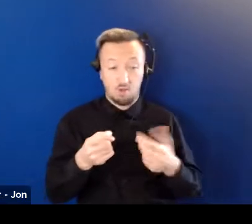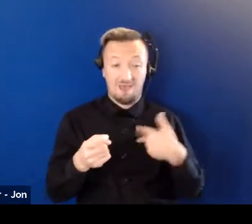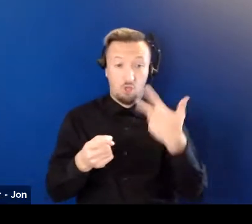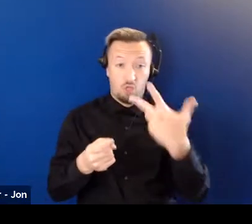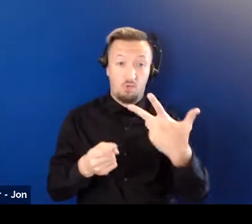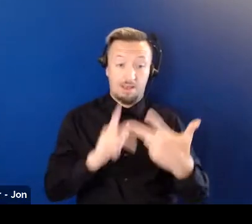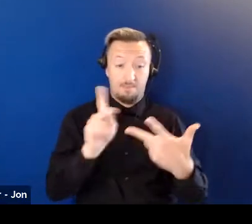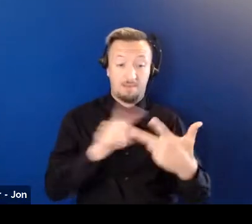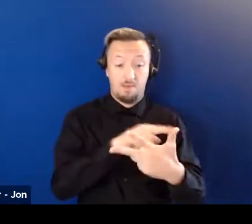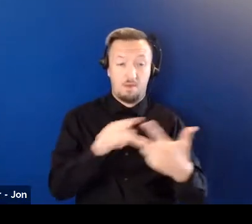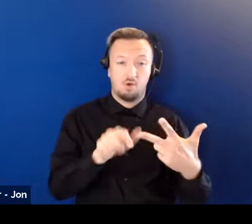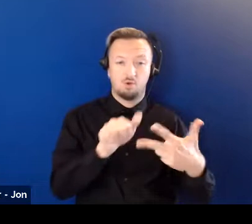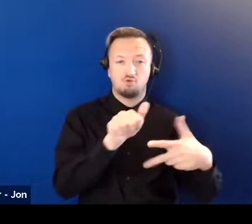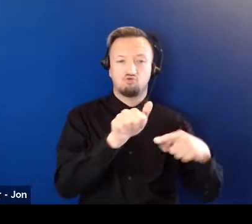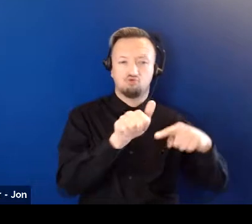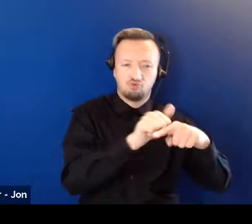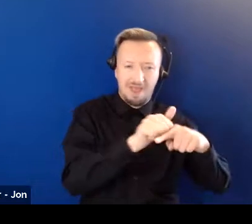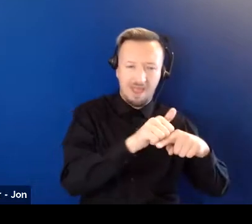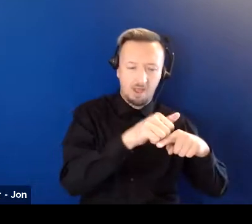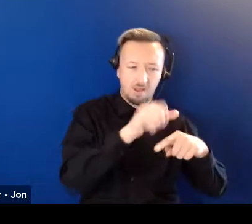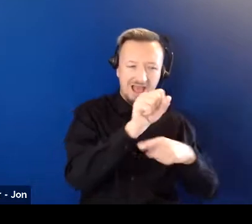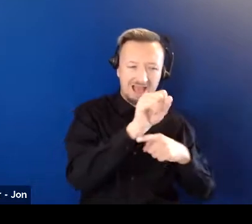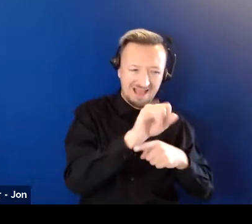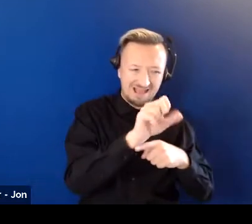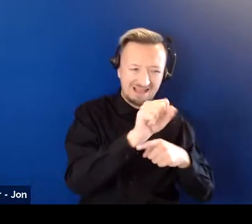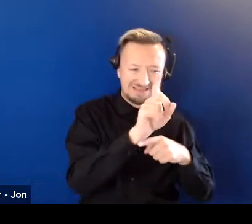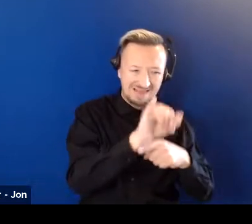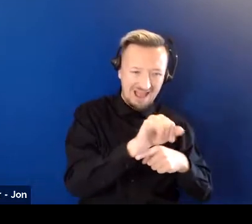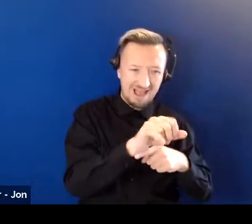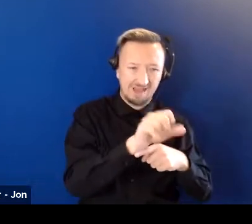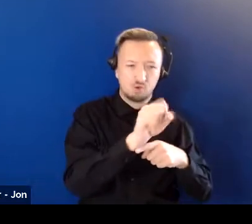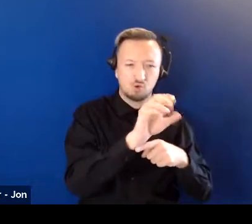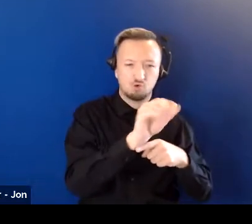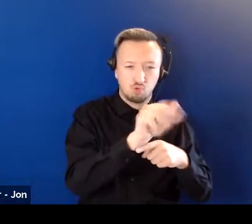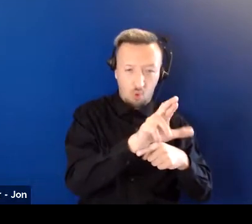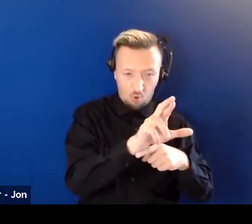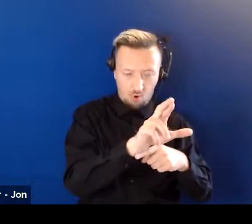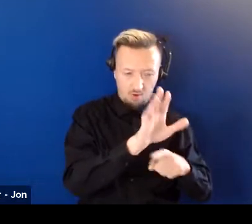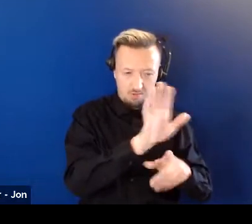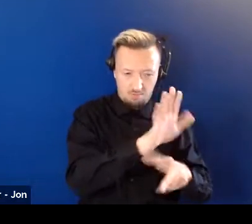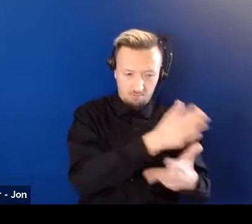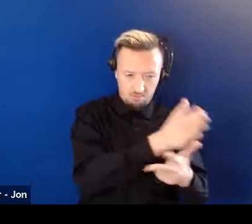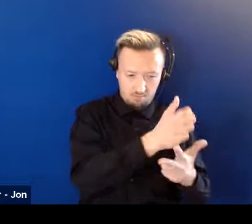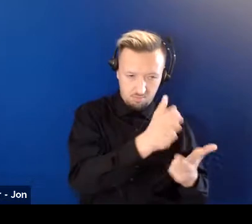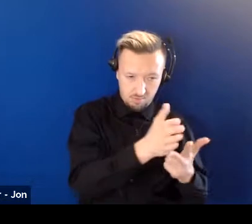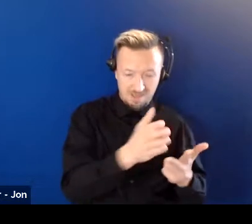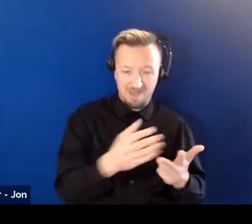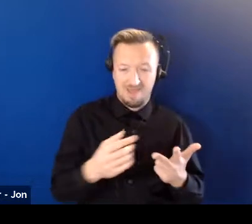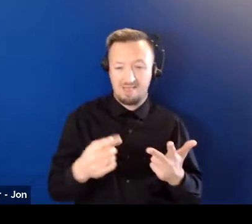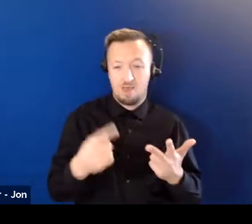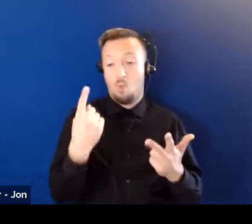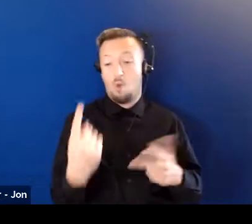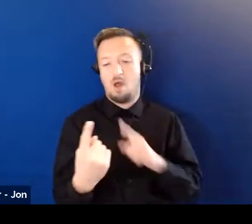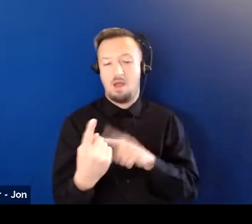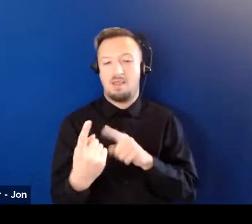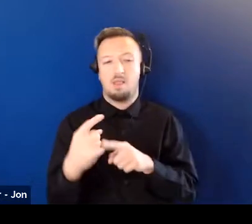trained in SSI, SSDI, and SOAR in their respective areas, and 1 that is acting as the control.